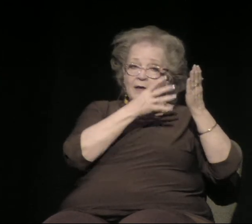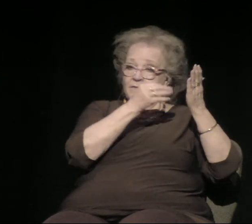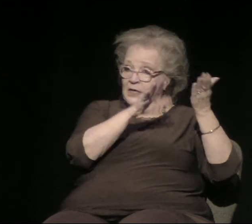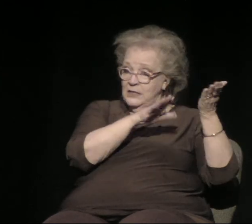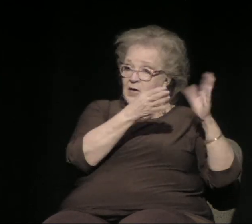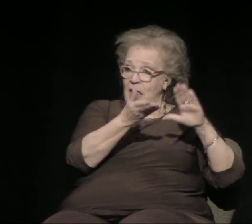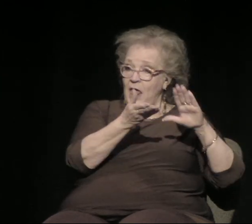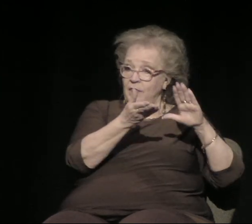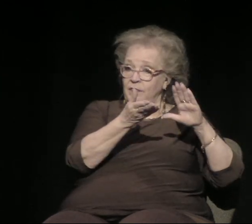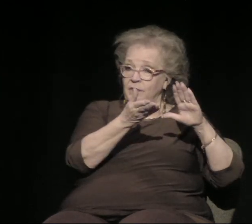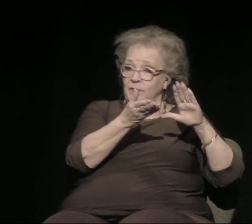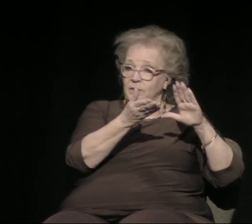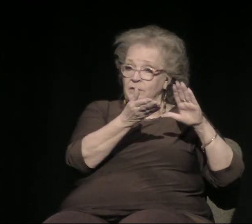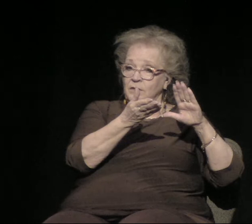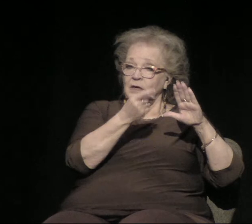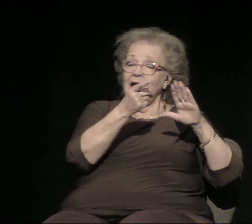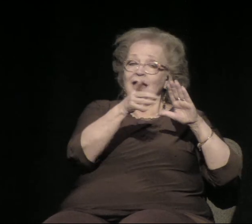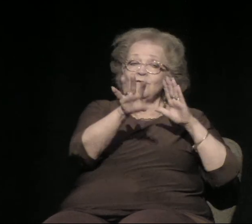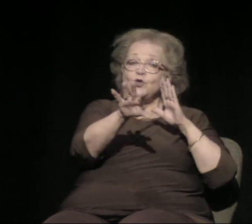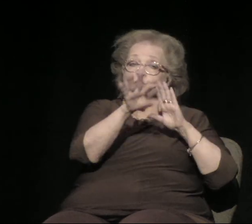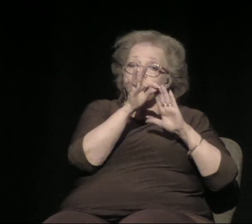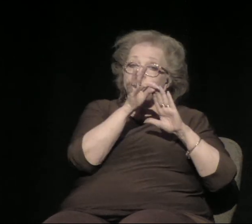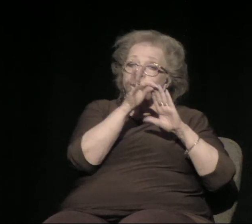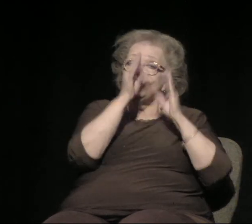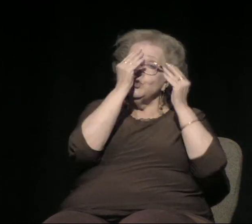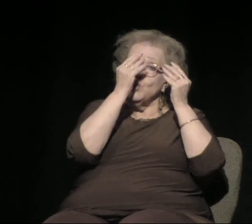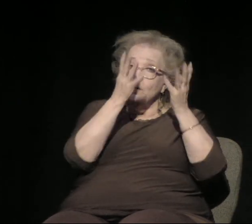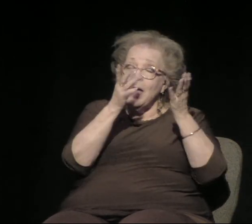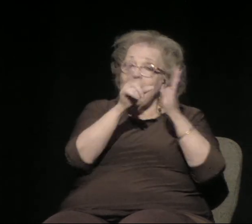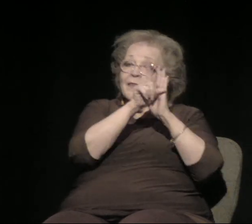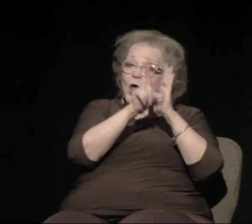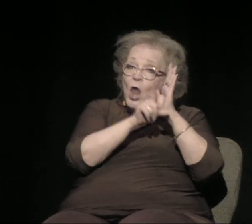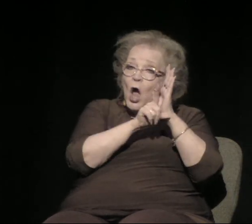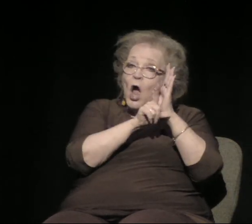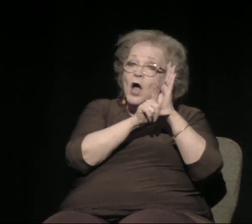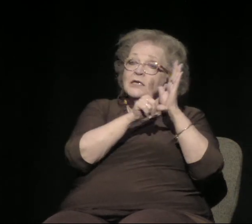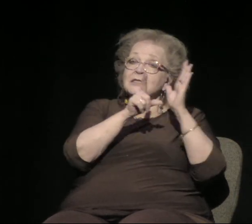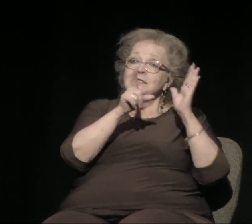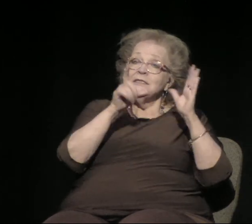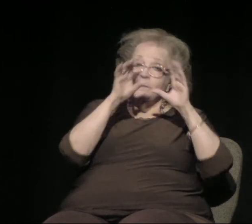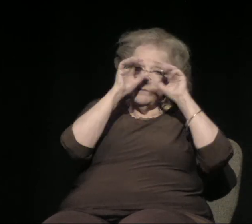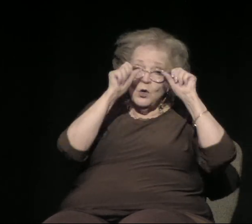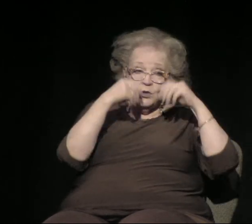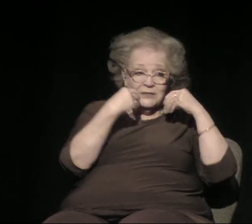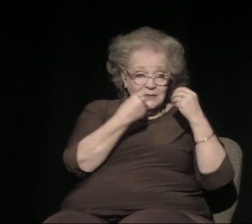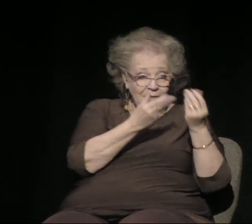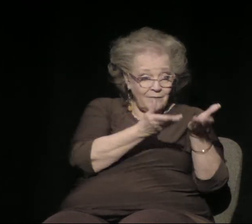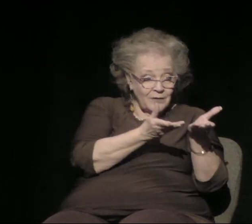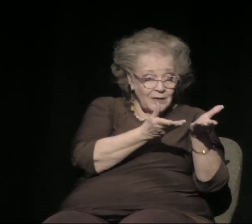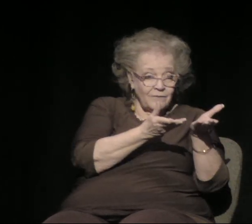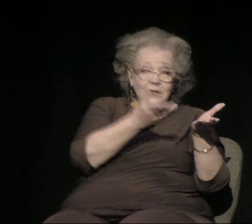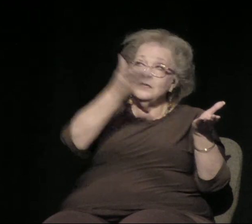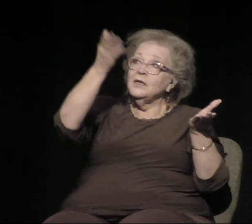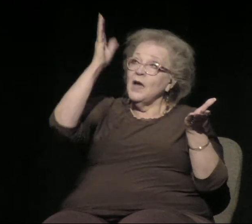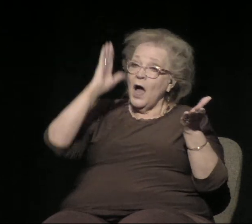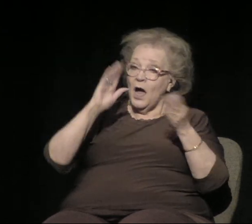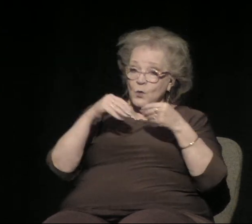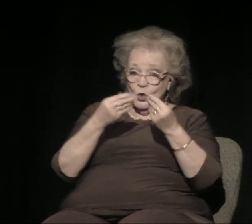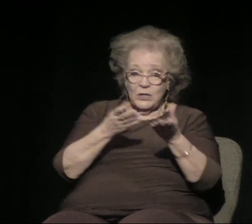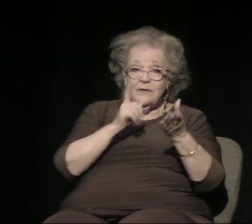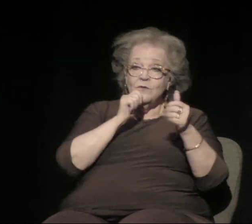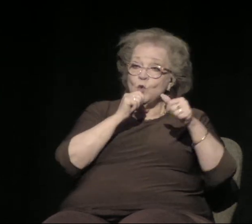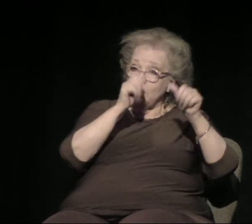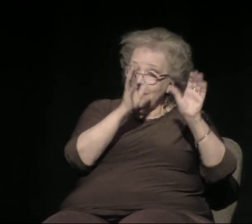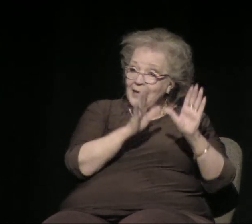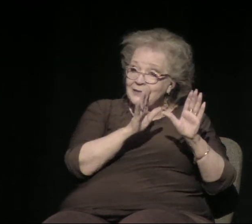death. If you choose to obey these laws I've given to you today, the Lord will give you blessings." In chapter 28,